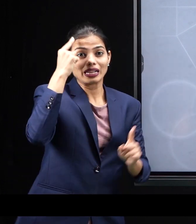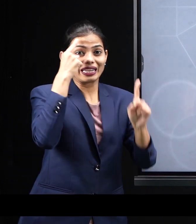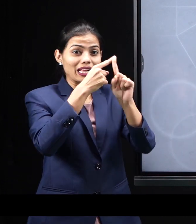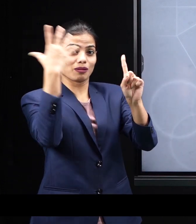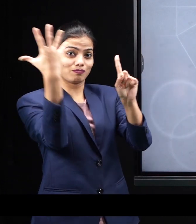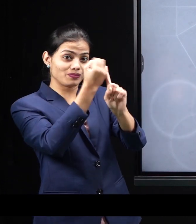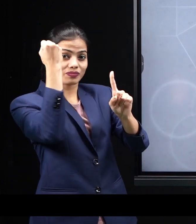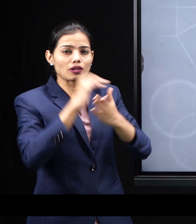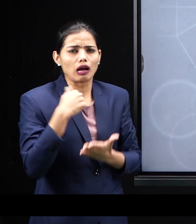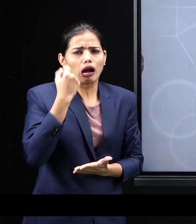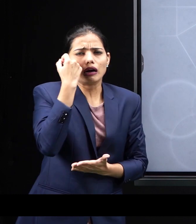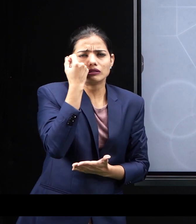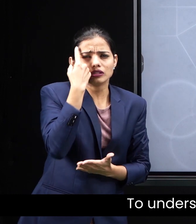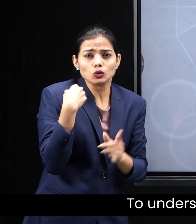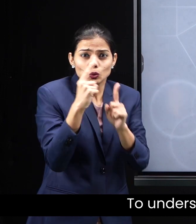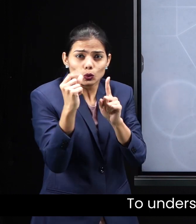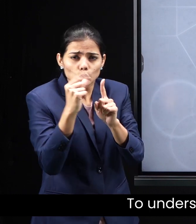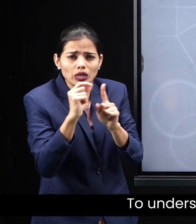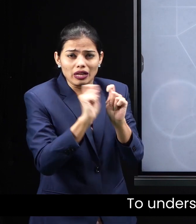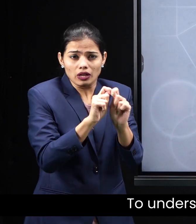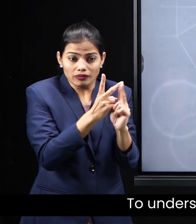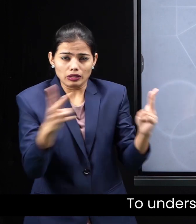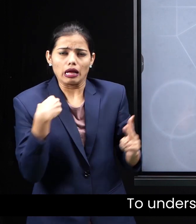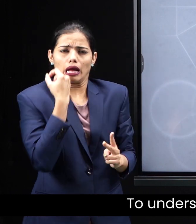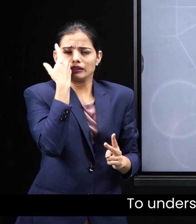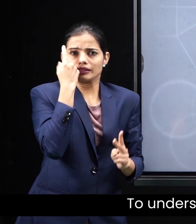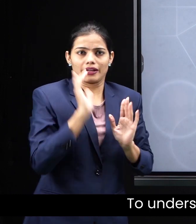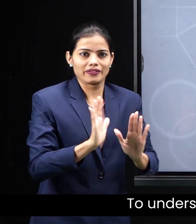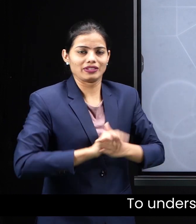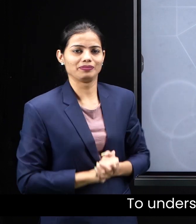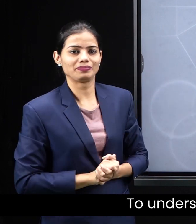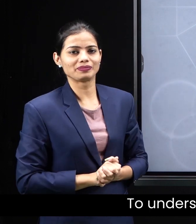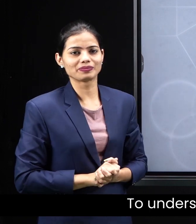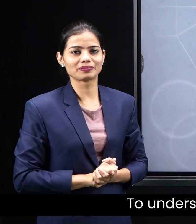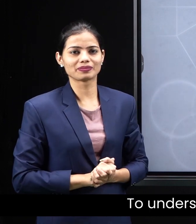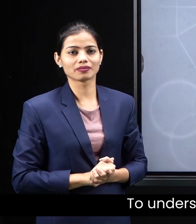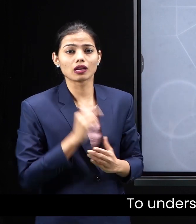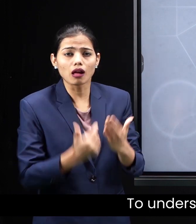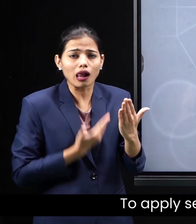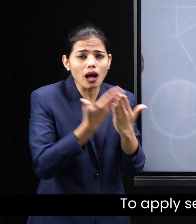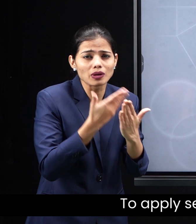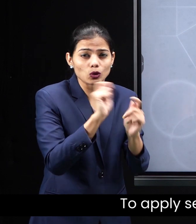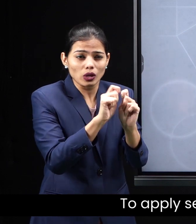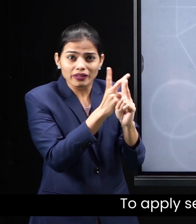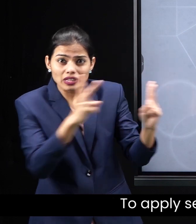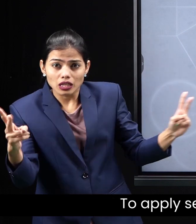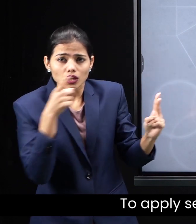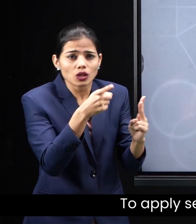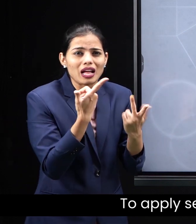Learning outcomes. To understand and perform set operations. To apply set operation